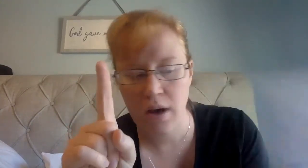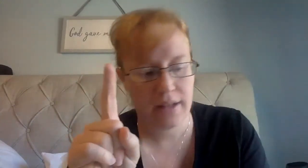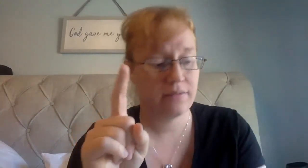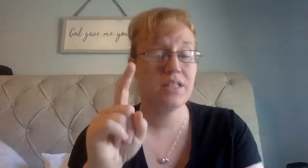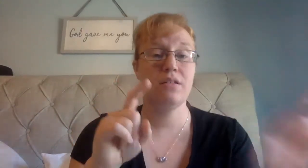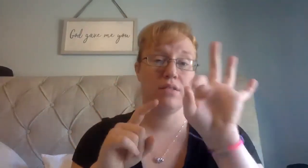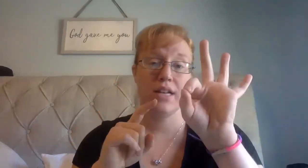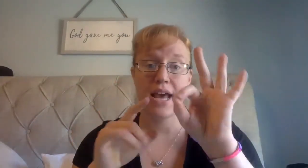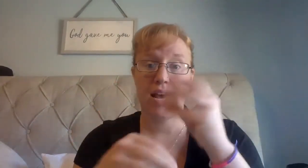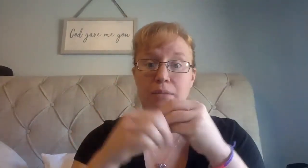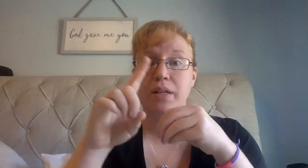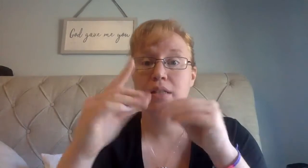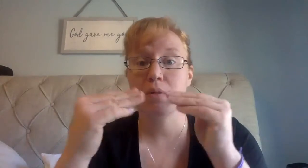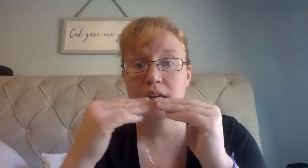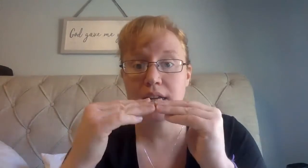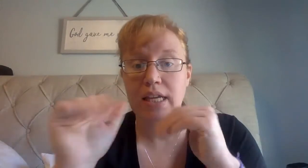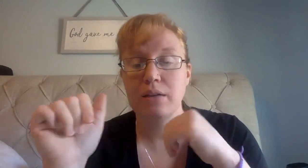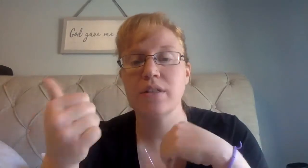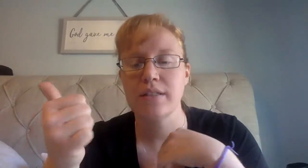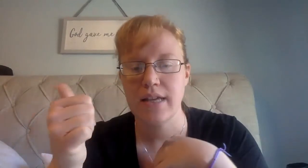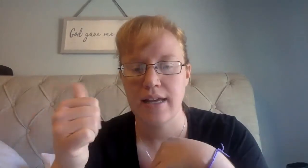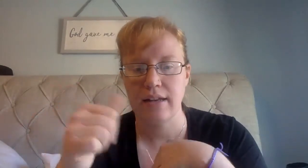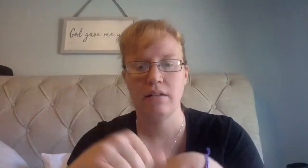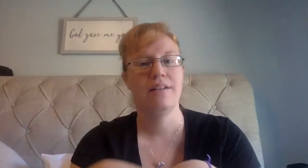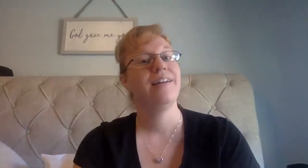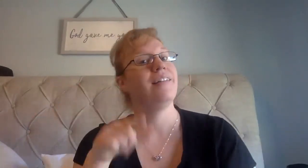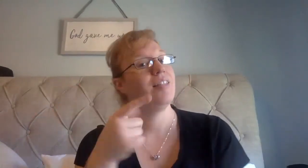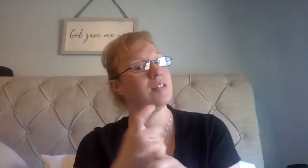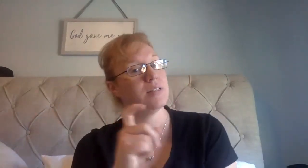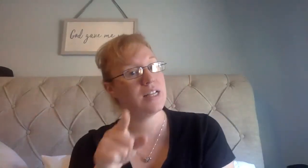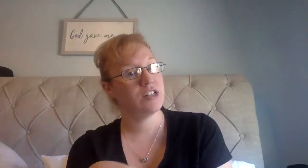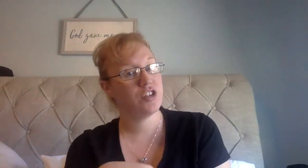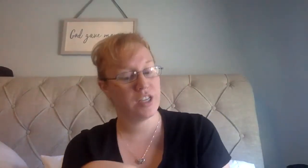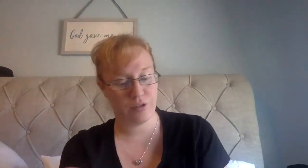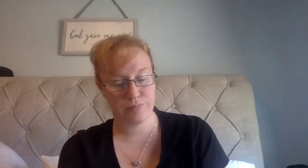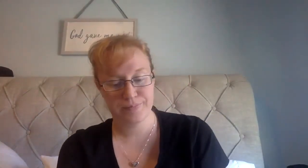1. So 9 plus 1 equals 10. This one's going to trick you.